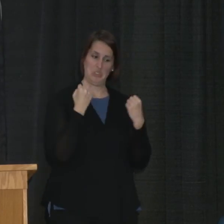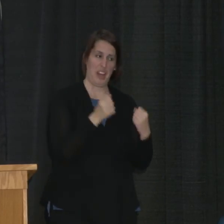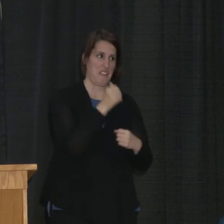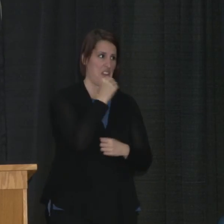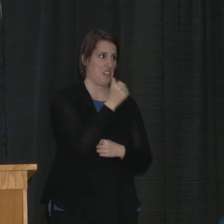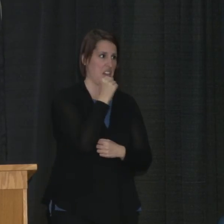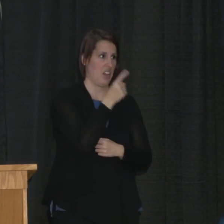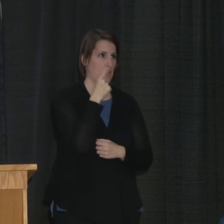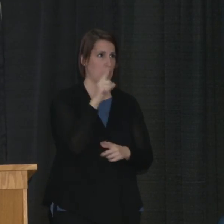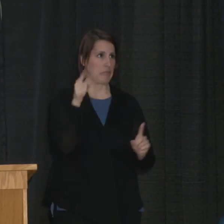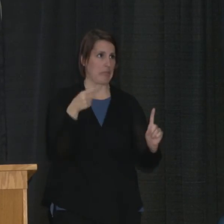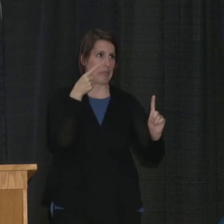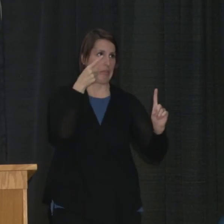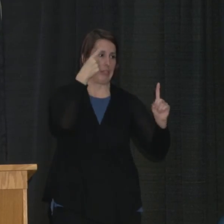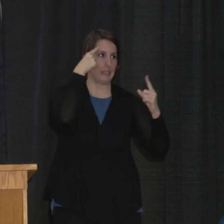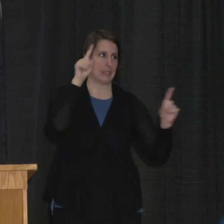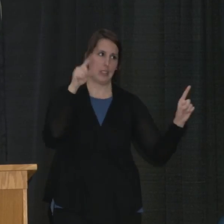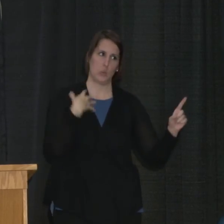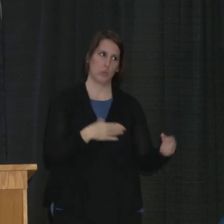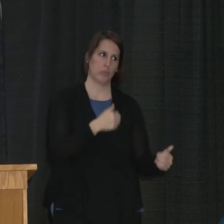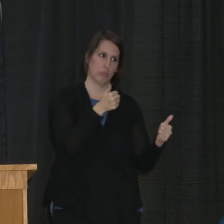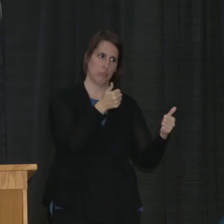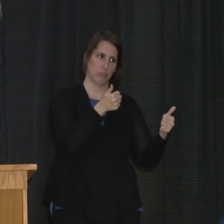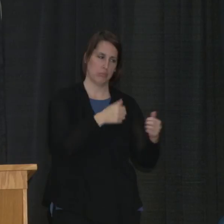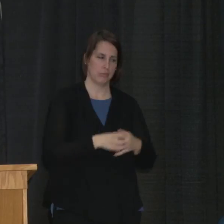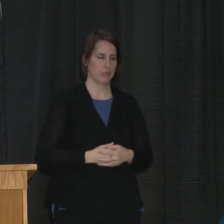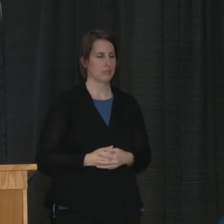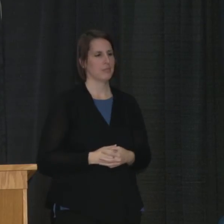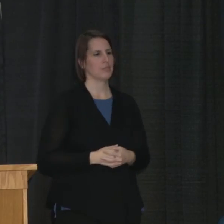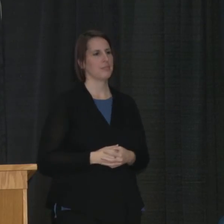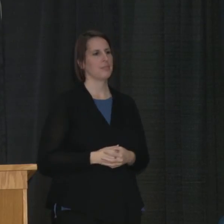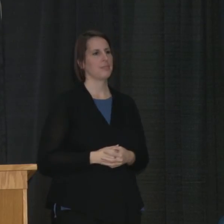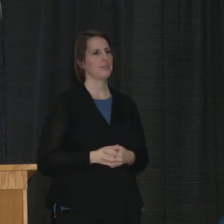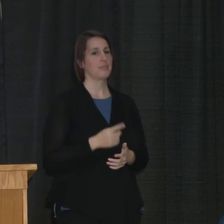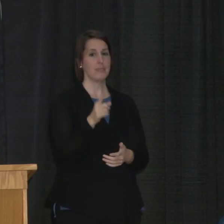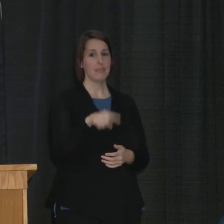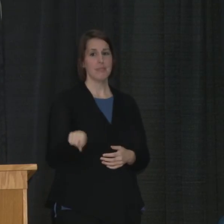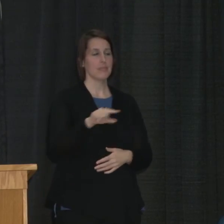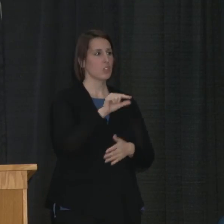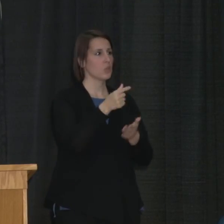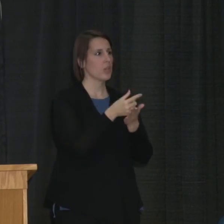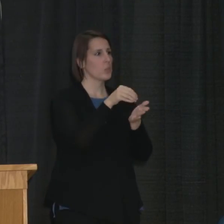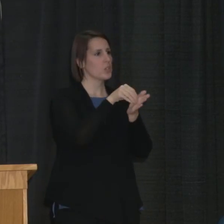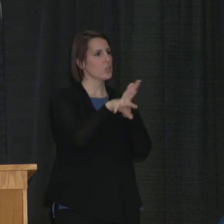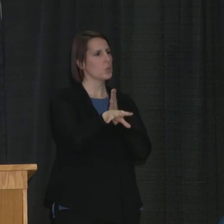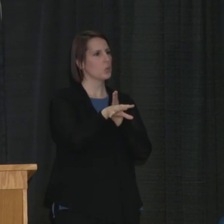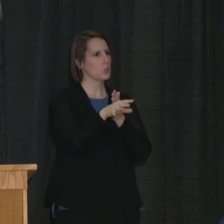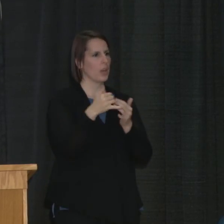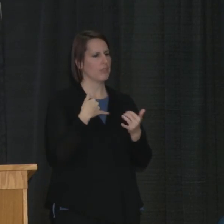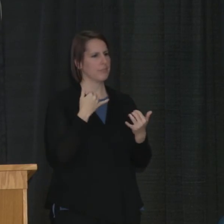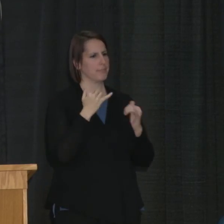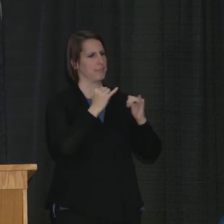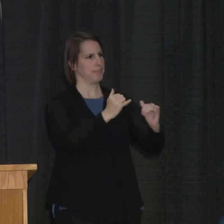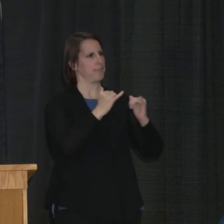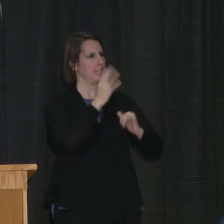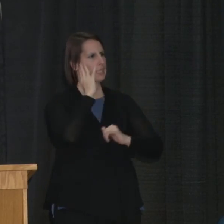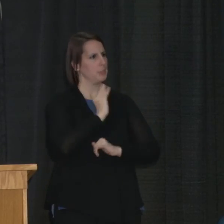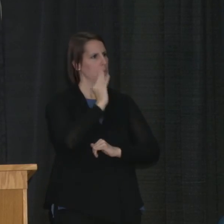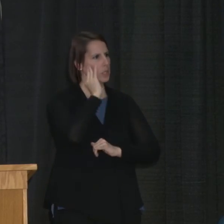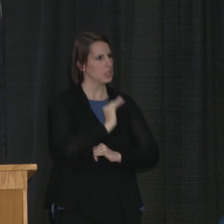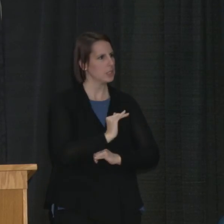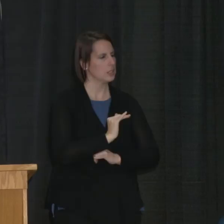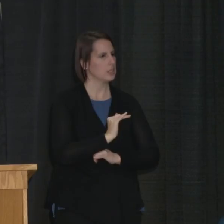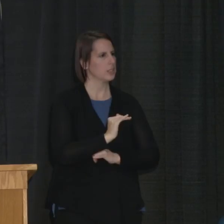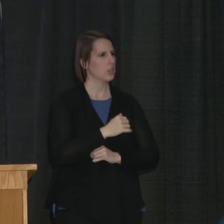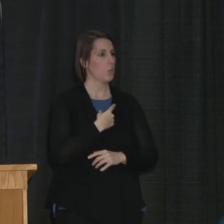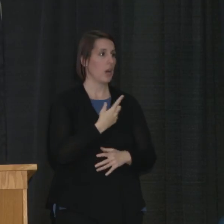The grads here today have shared so much throughout their programs. We've shared victories, losses, life-changing events, and